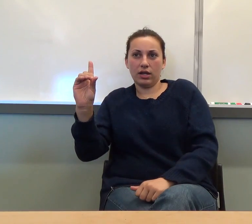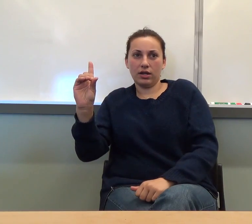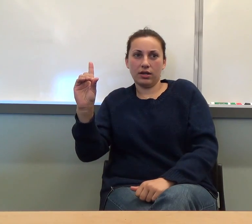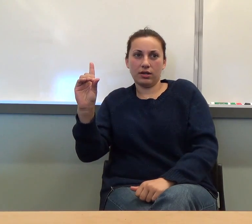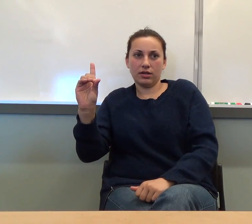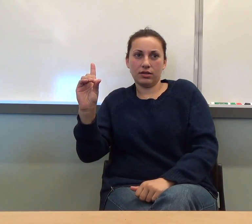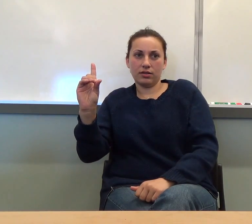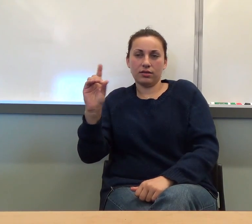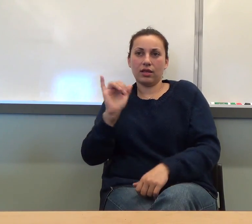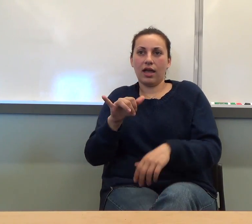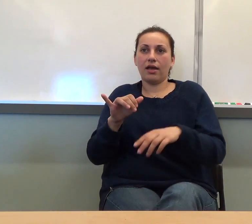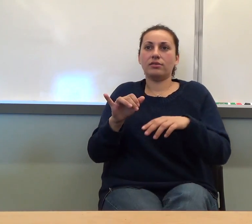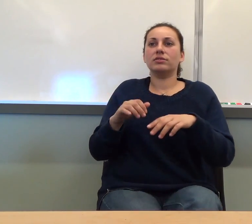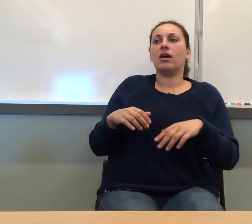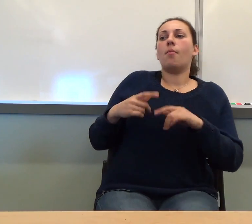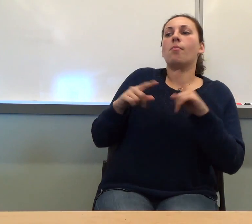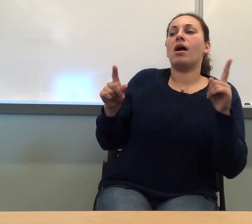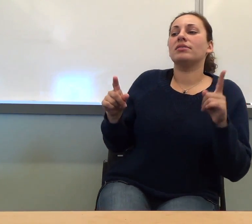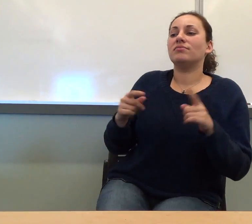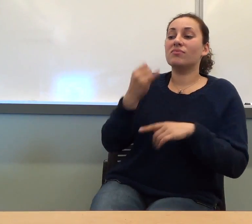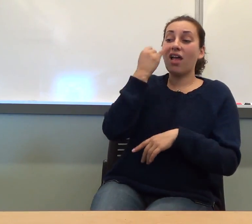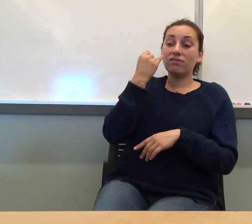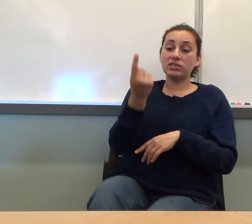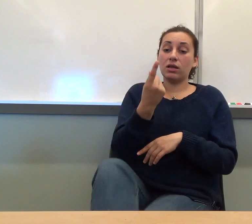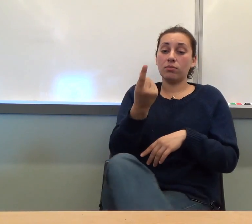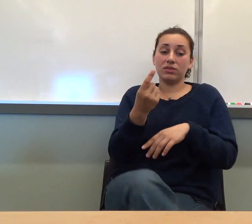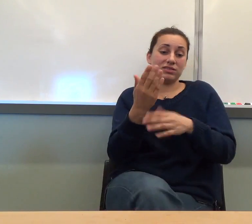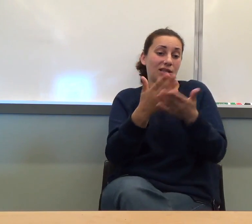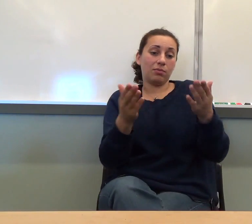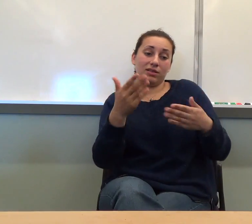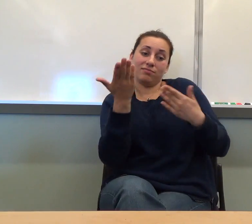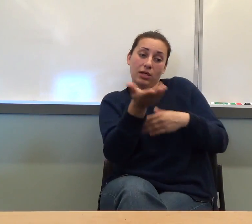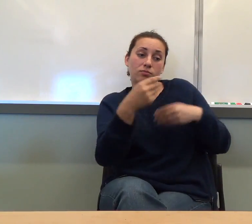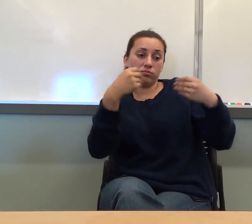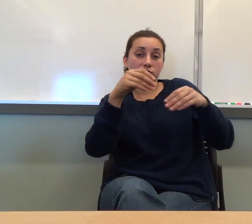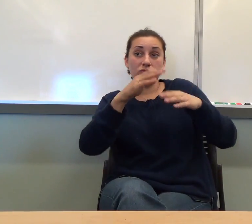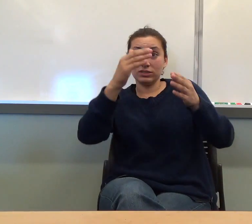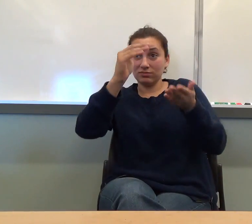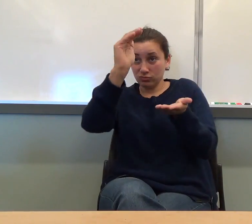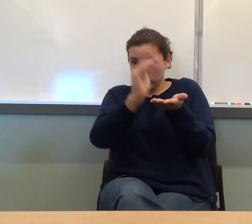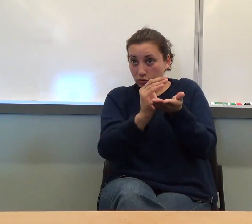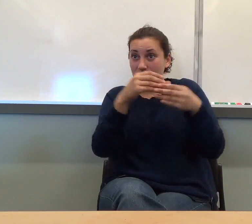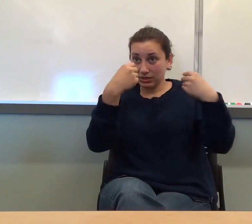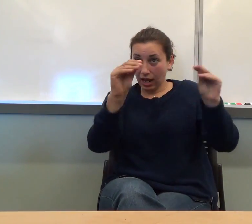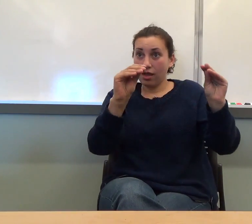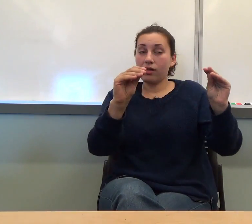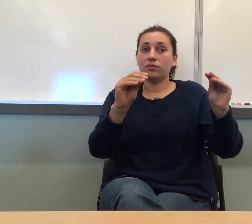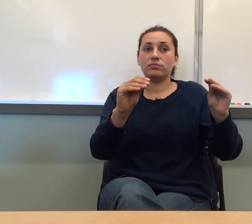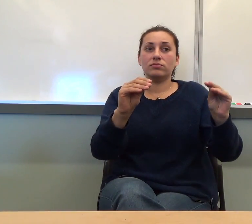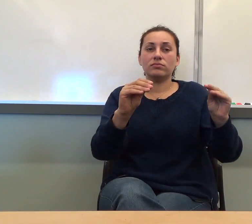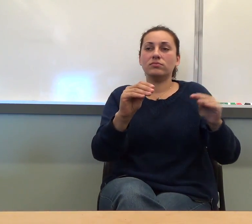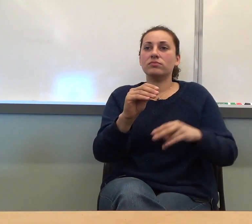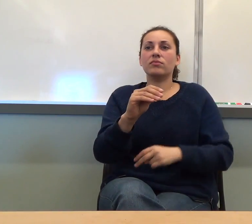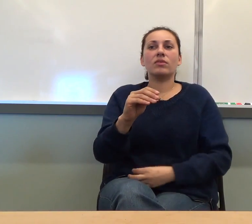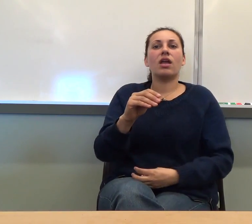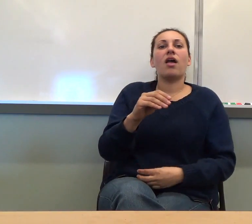But if there's something on sale, the law does not read that you have to give the unit price of the sale